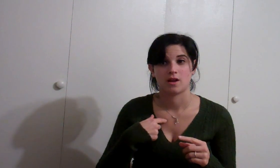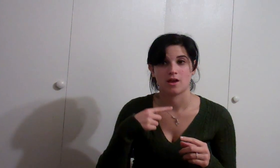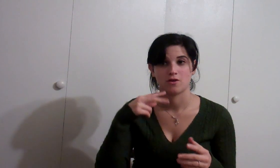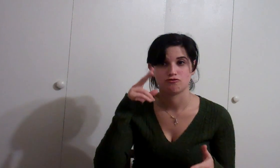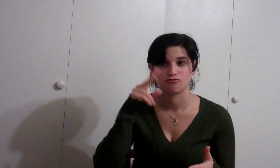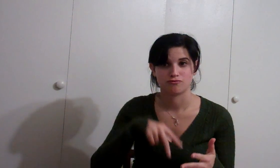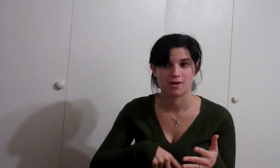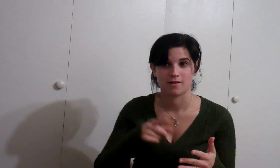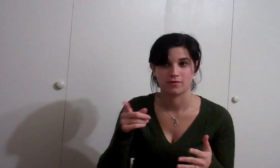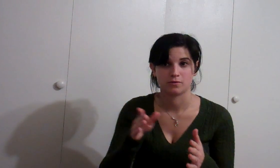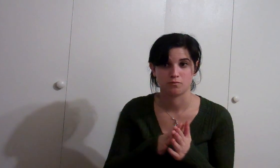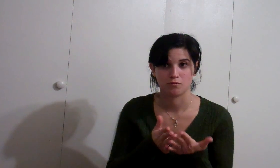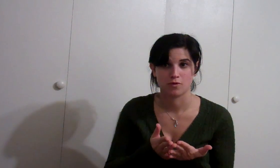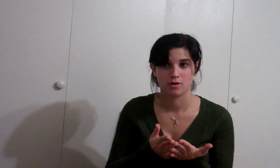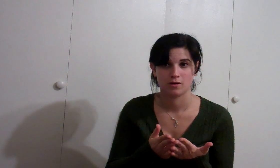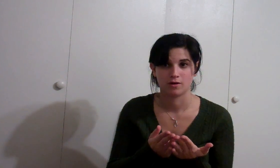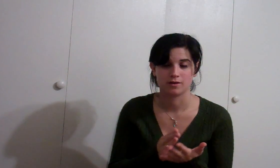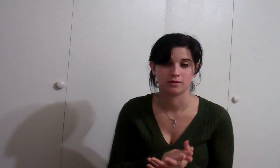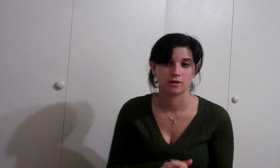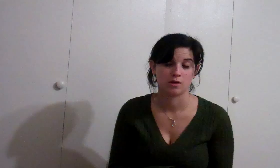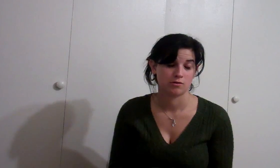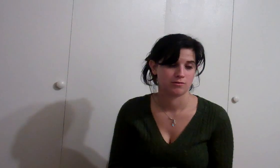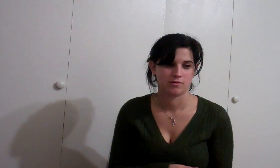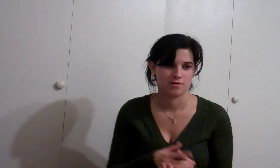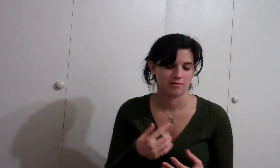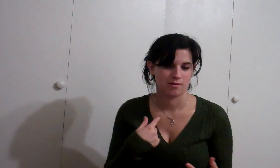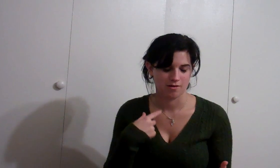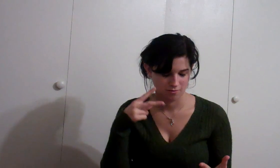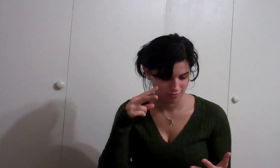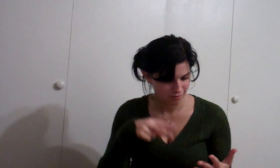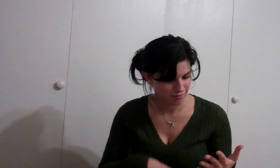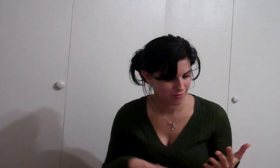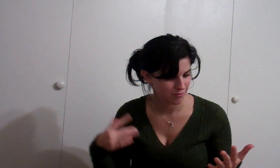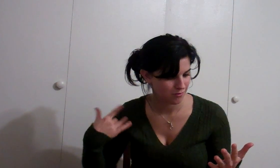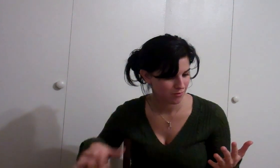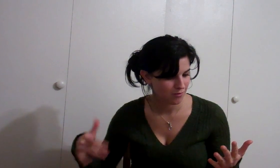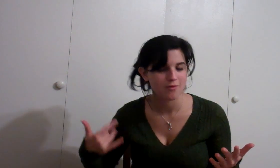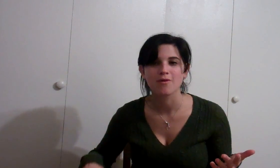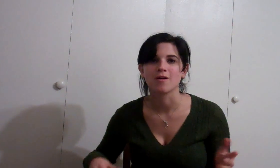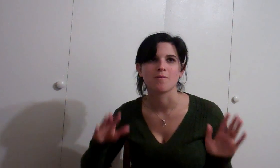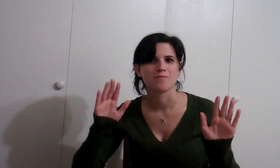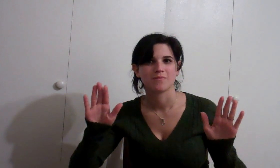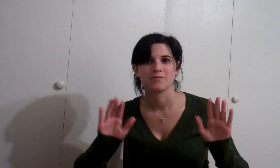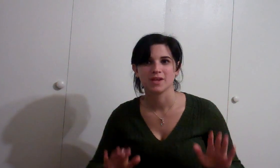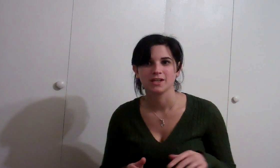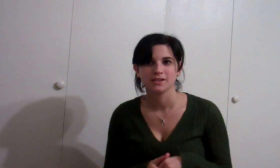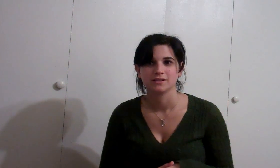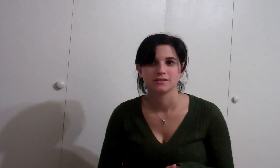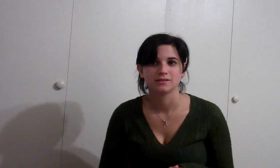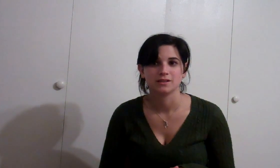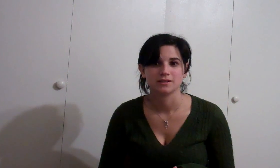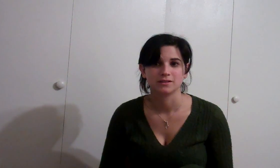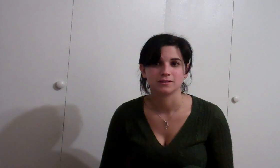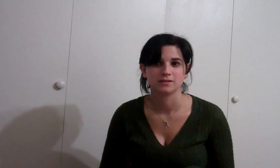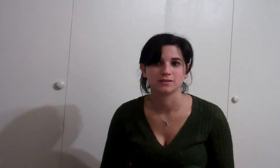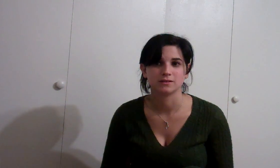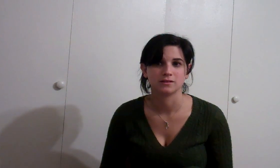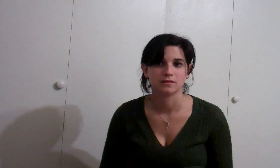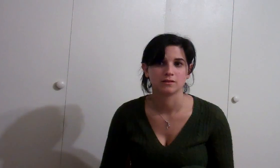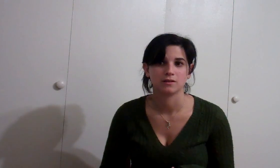Helen, I looked at it. I said, this is amazing, because it has this wonderful story of this boy who